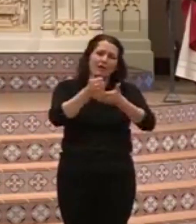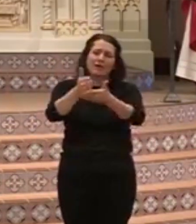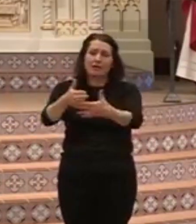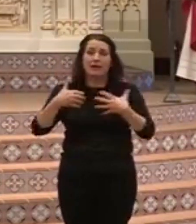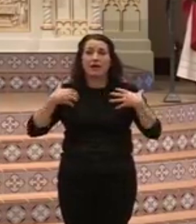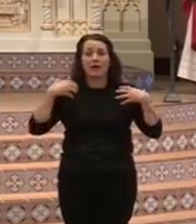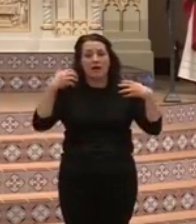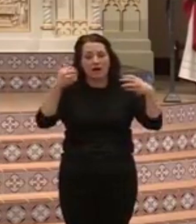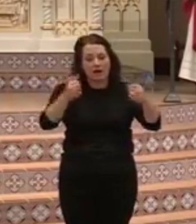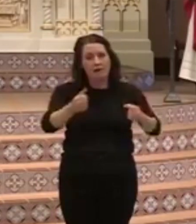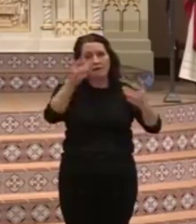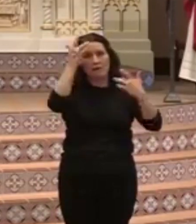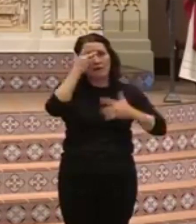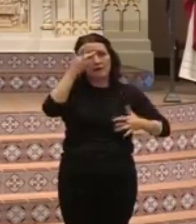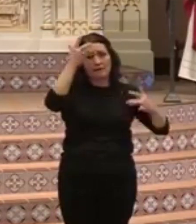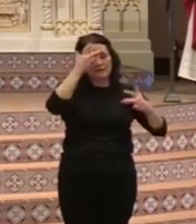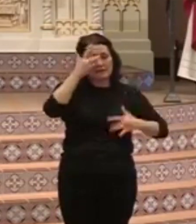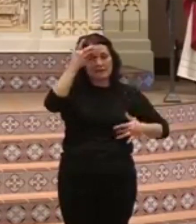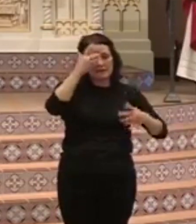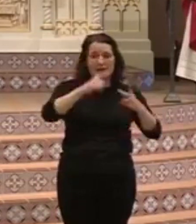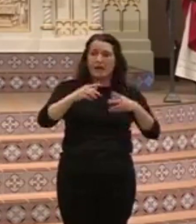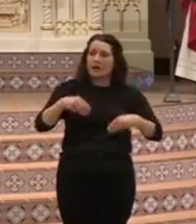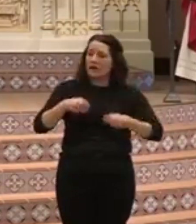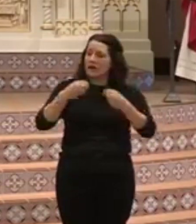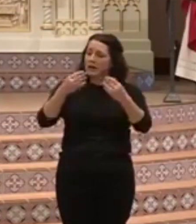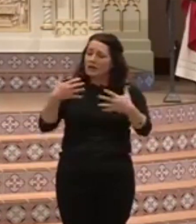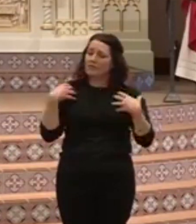sick, strength to those who